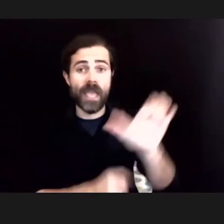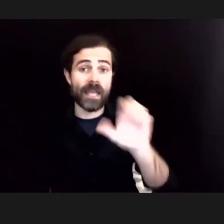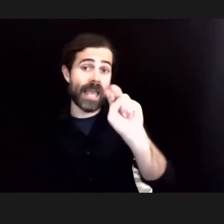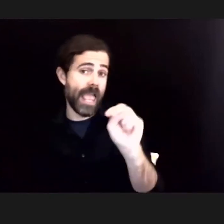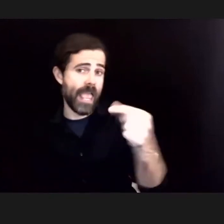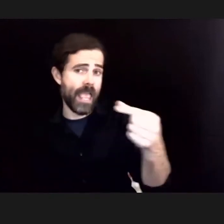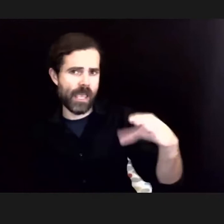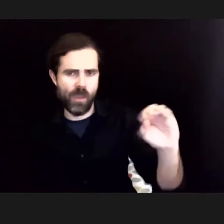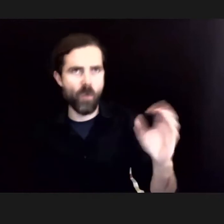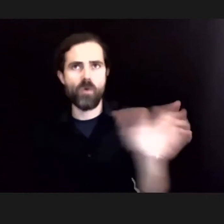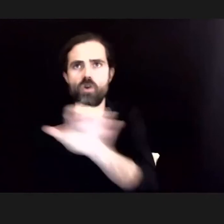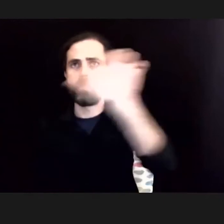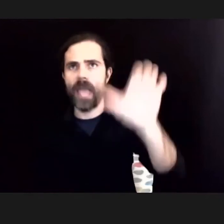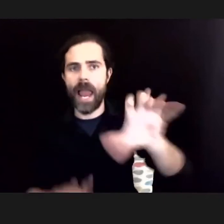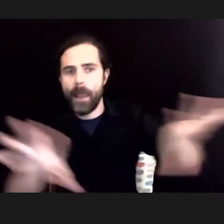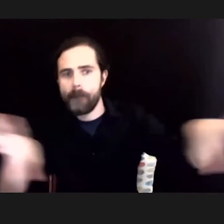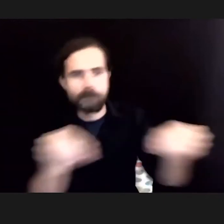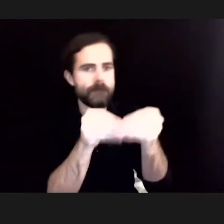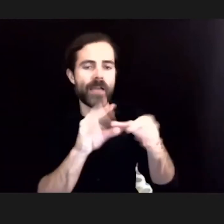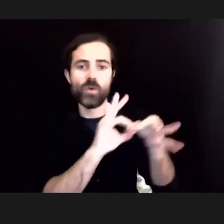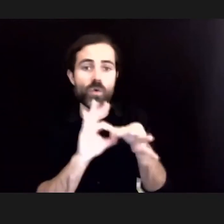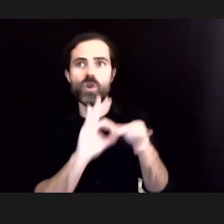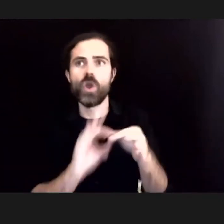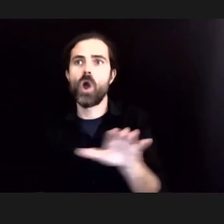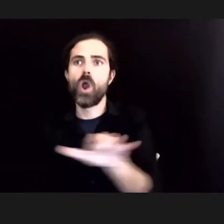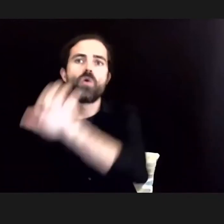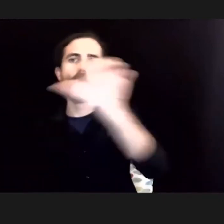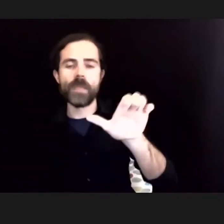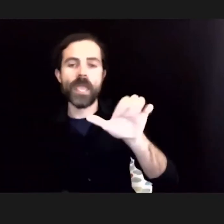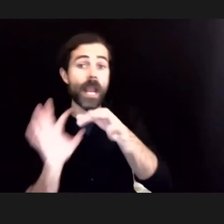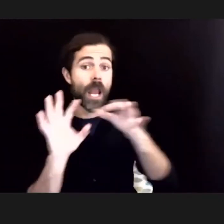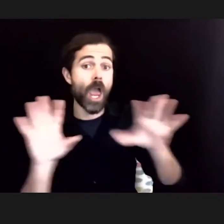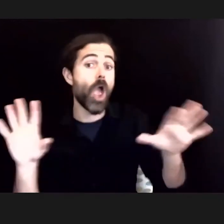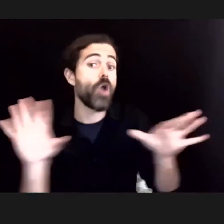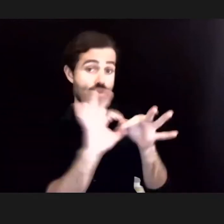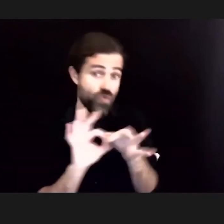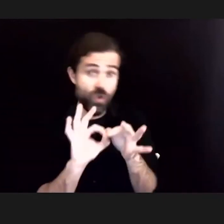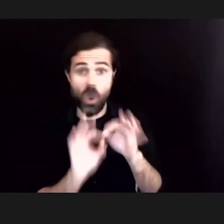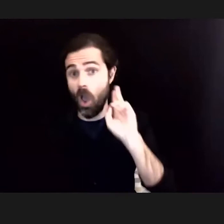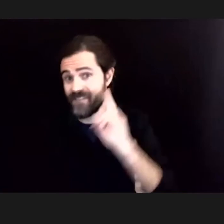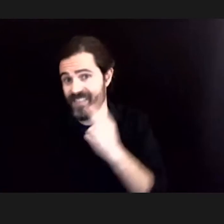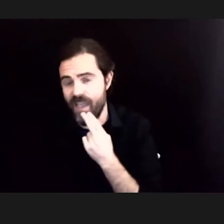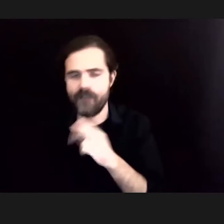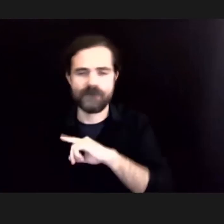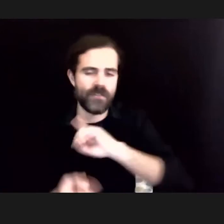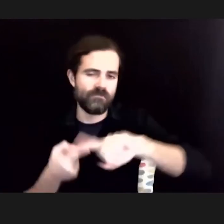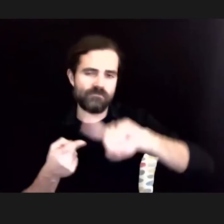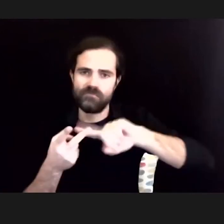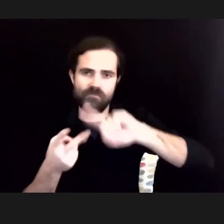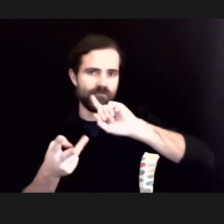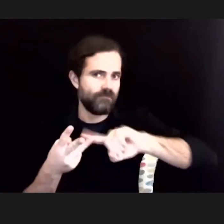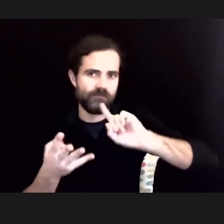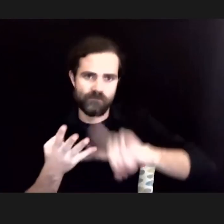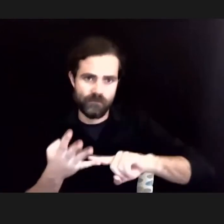Blind Union, European Union of the Deaf, Autism Europe, or Inclusion Europe, people with intellectual disabilities, and then